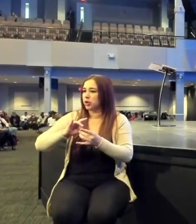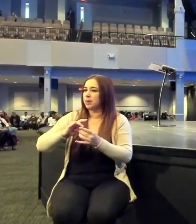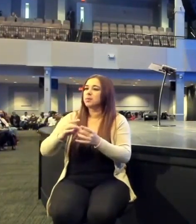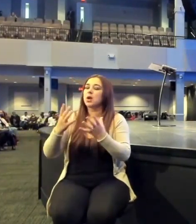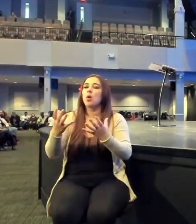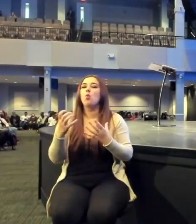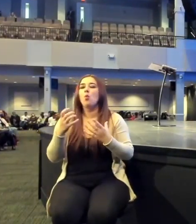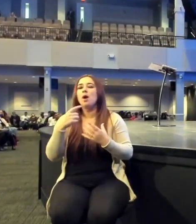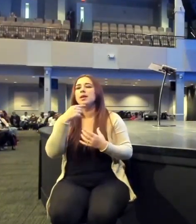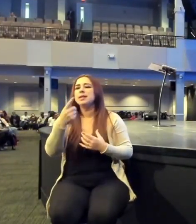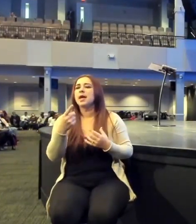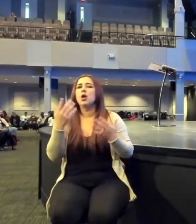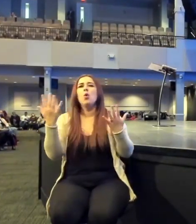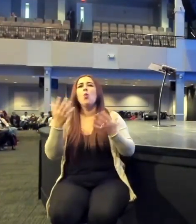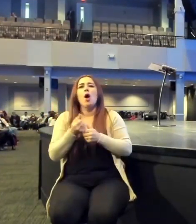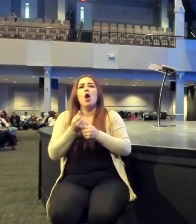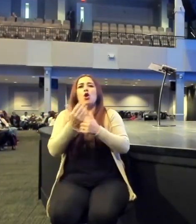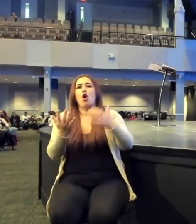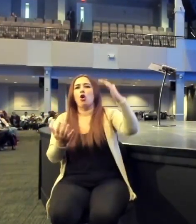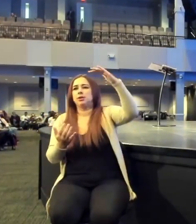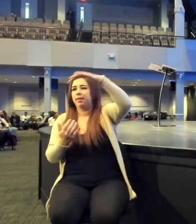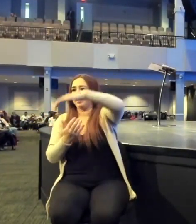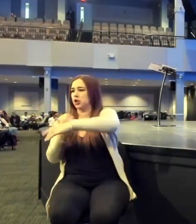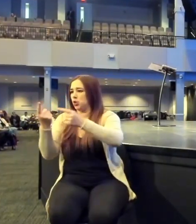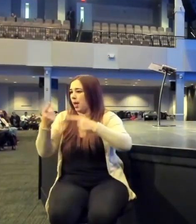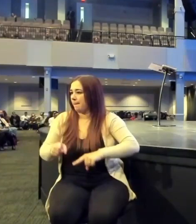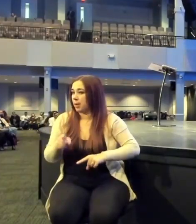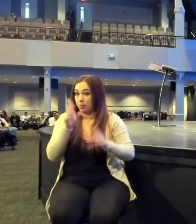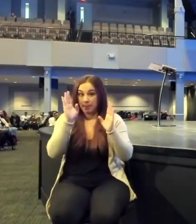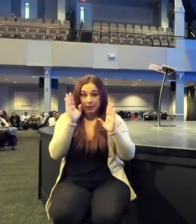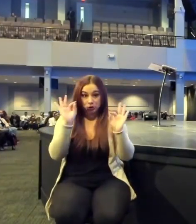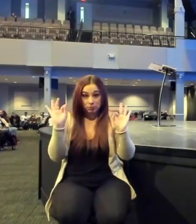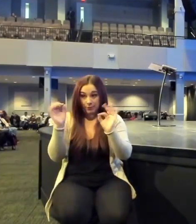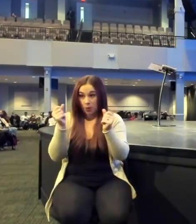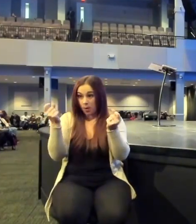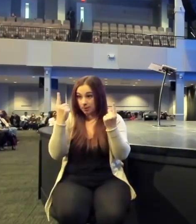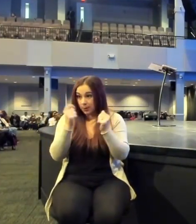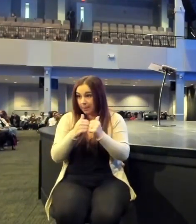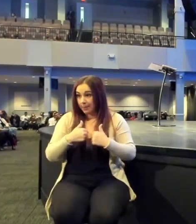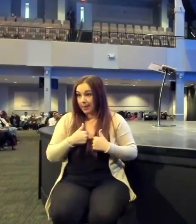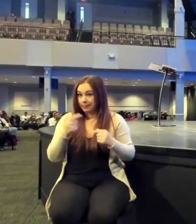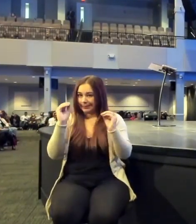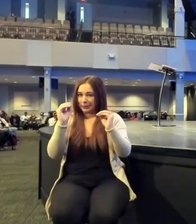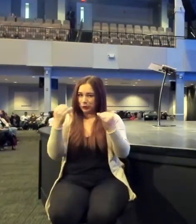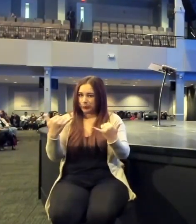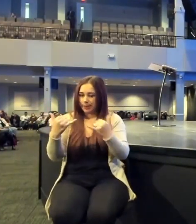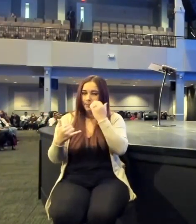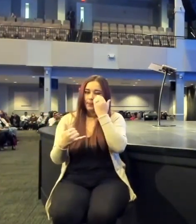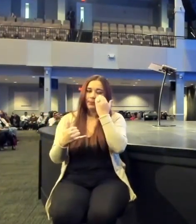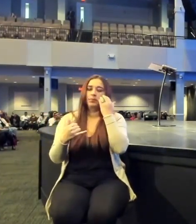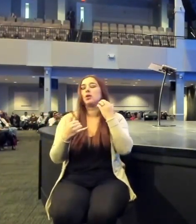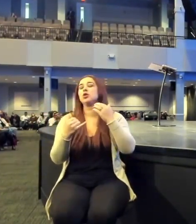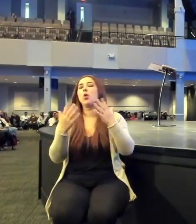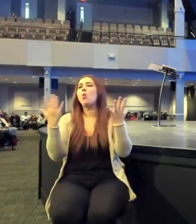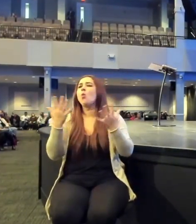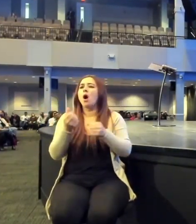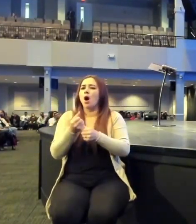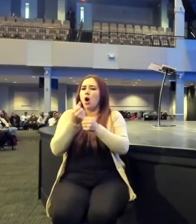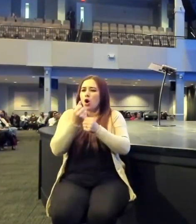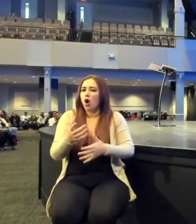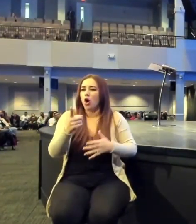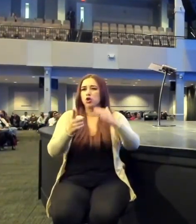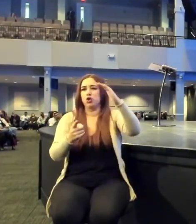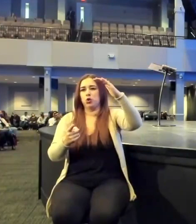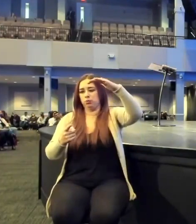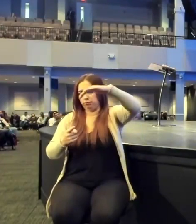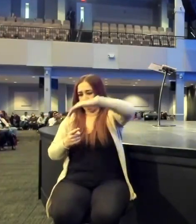things that cause this to happen. Everybody listening to me today? It was a teaching. What causes you to get